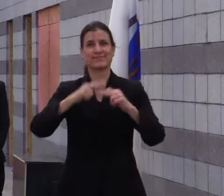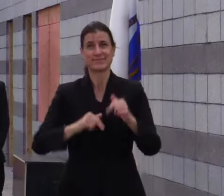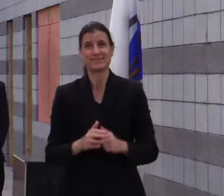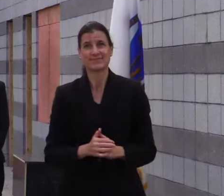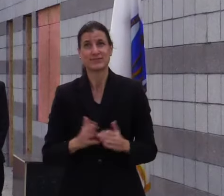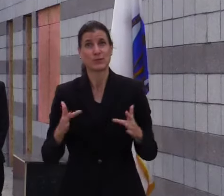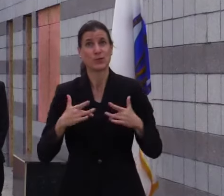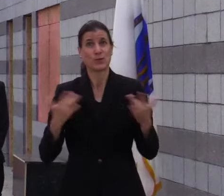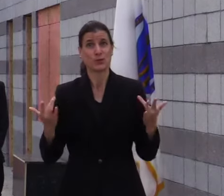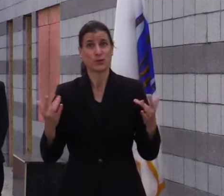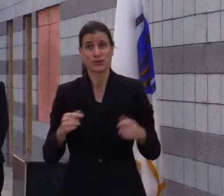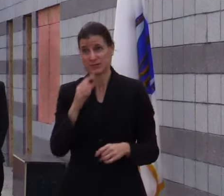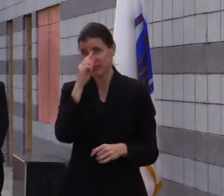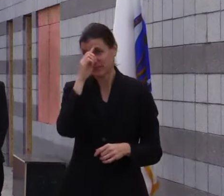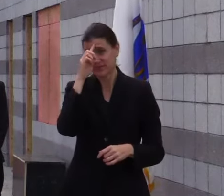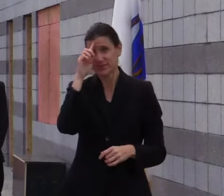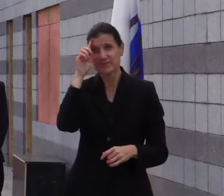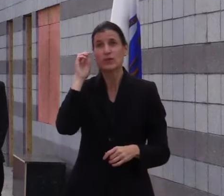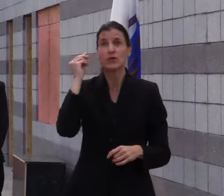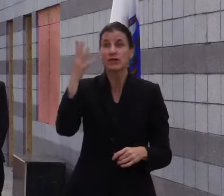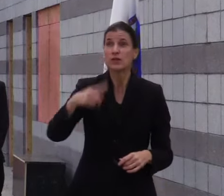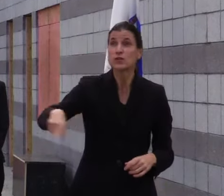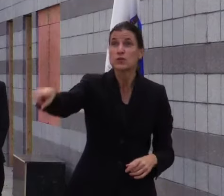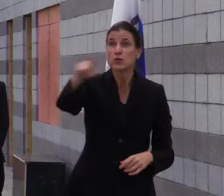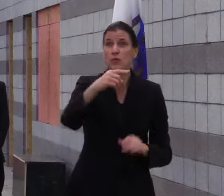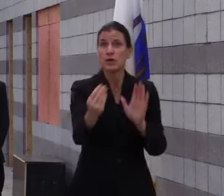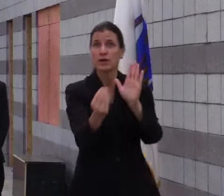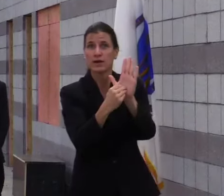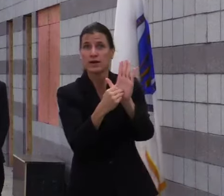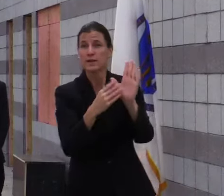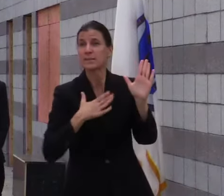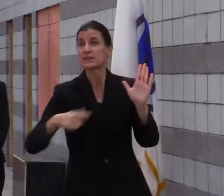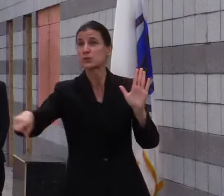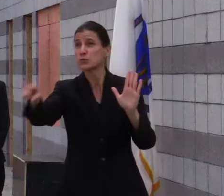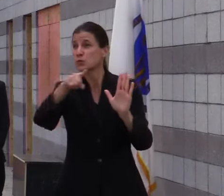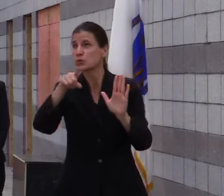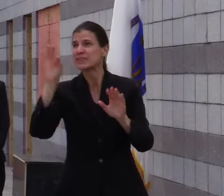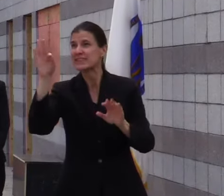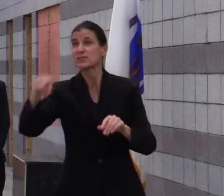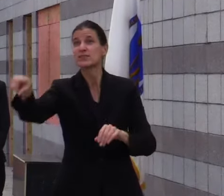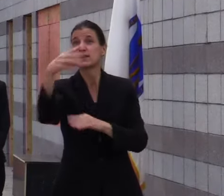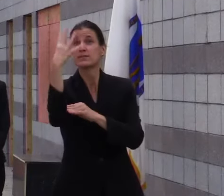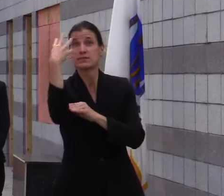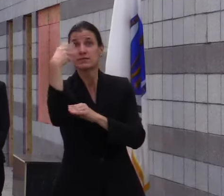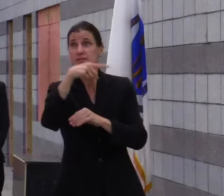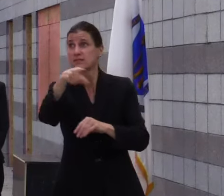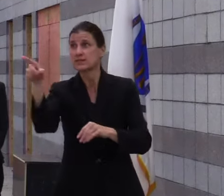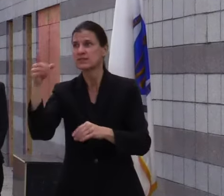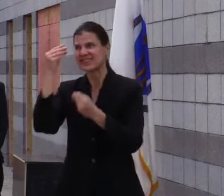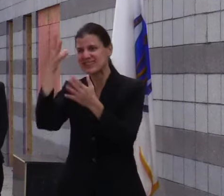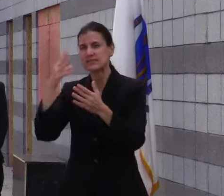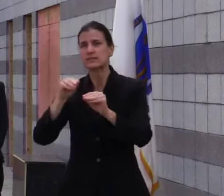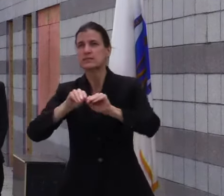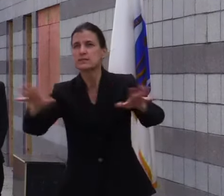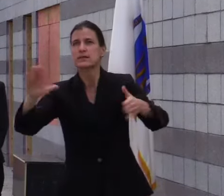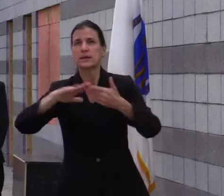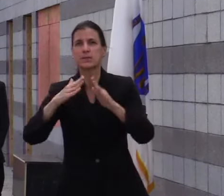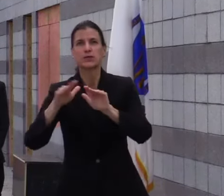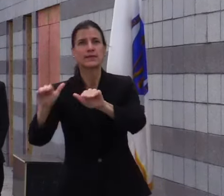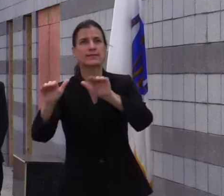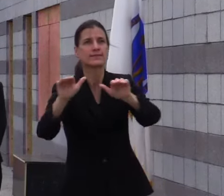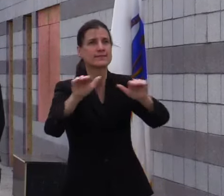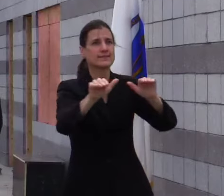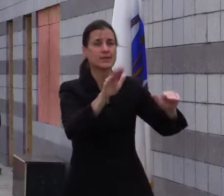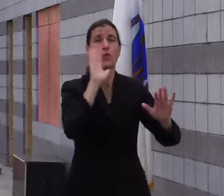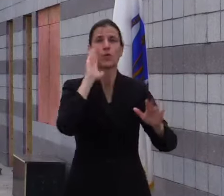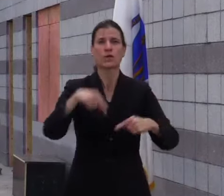story you say, project's due to be done at the end of next year, so I can take that, put it up on my wall, and constantly remind the people behind